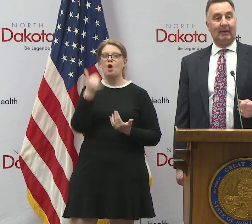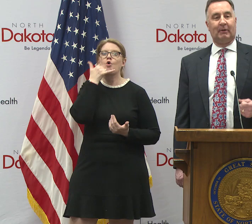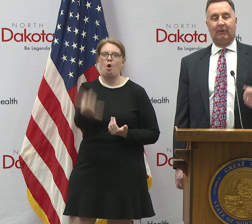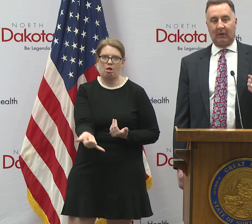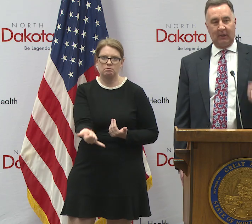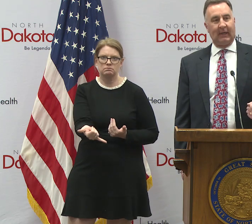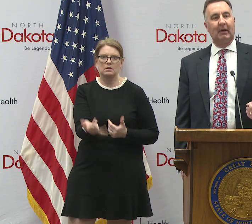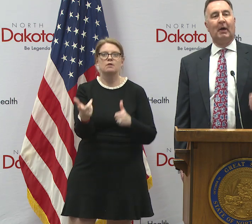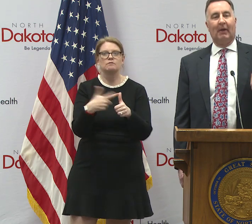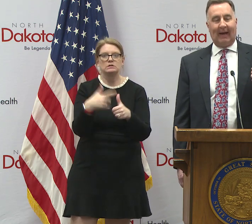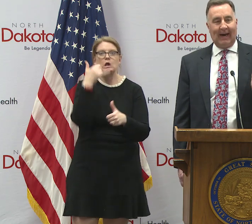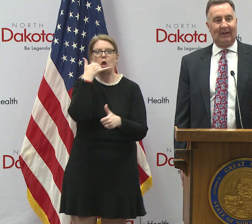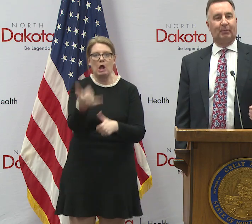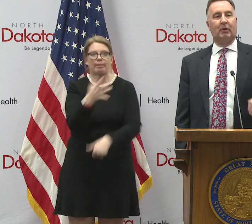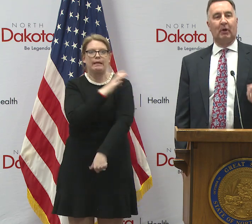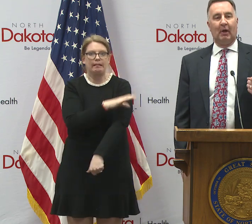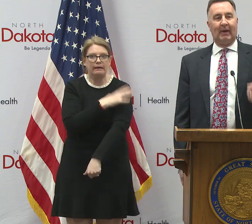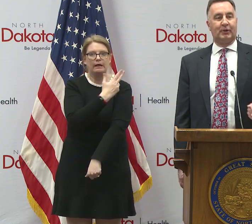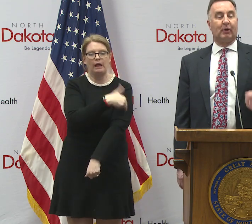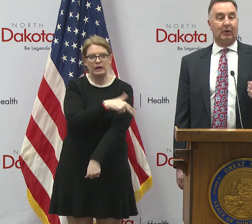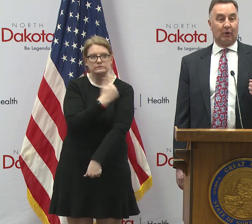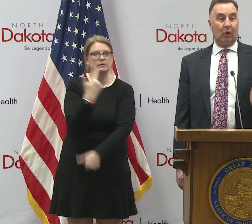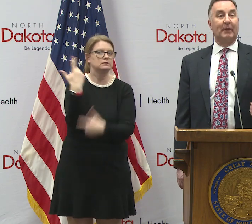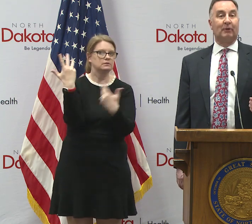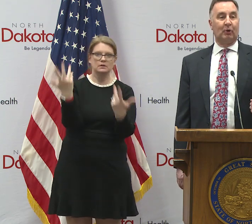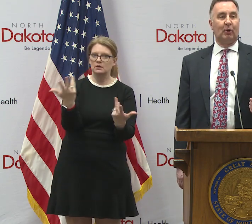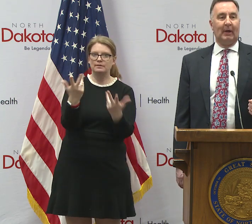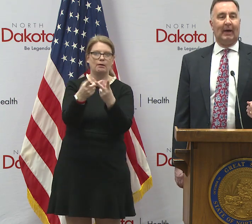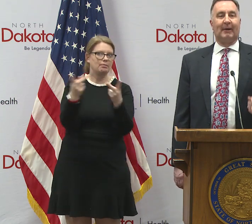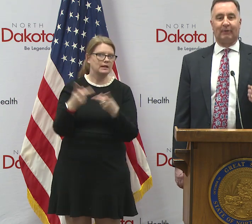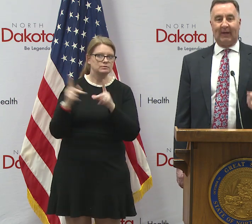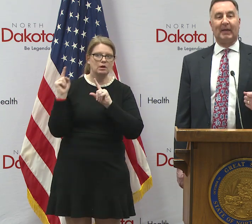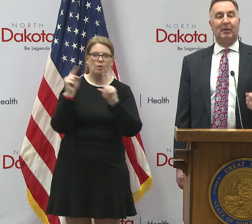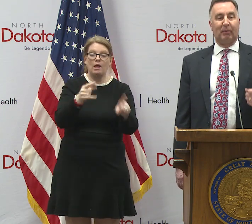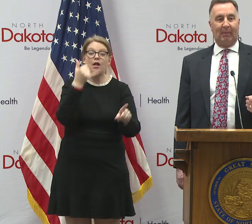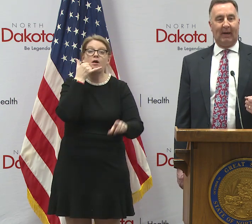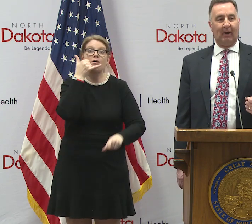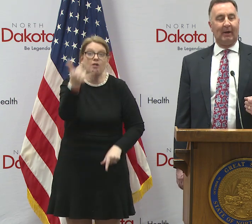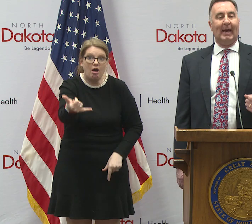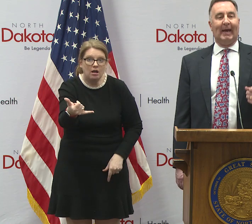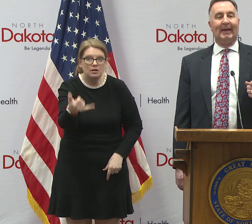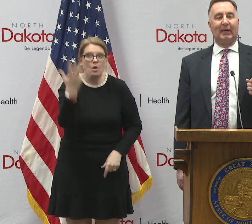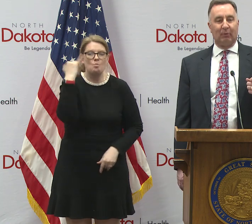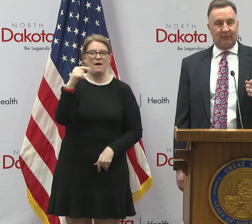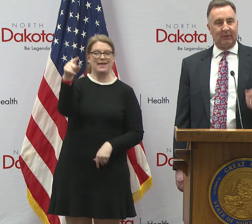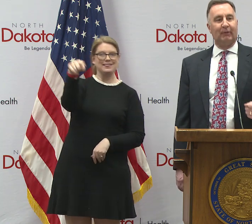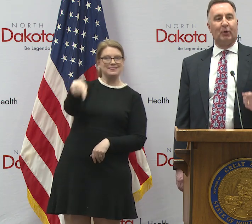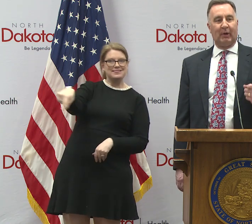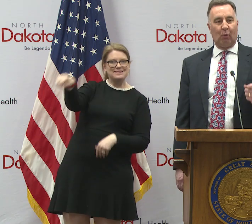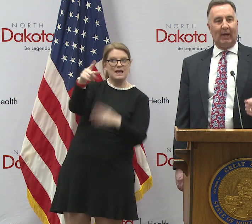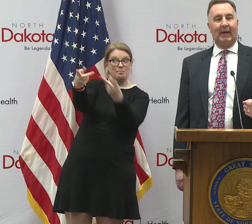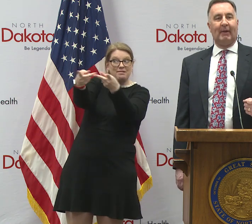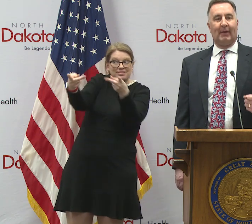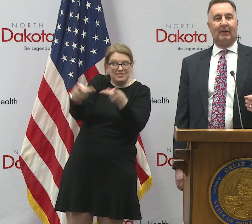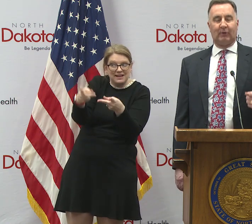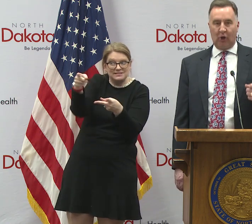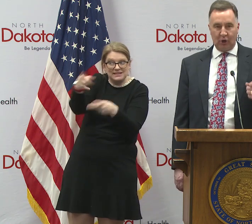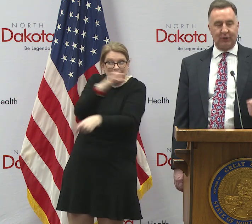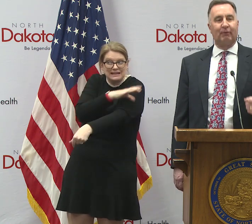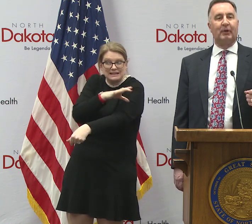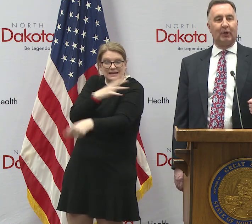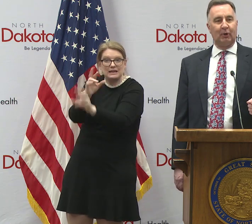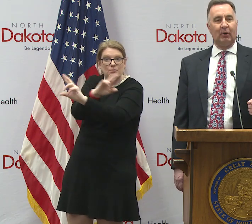Call ahead to the clinic, the hospital that you're going to, so they can be prepared and they can receive you in a way that is